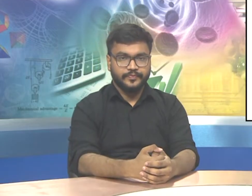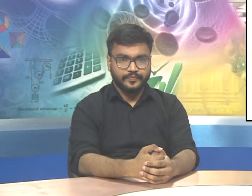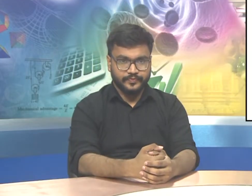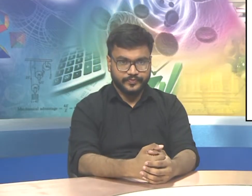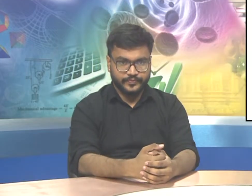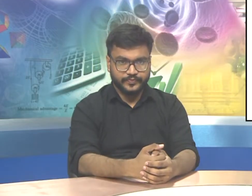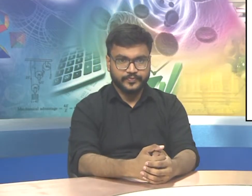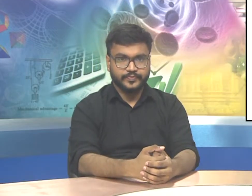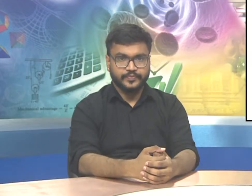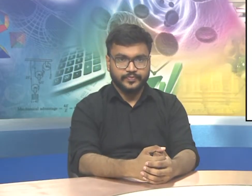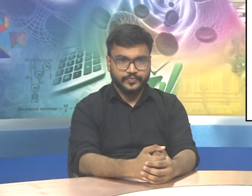protection.